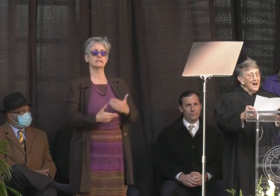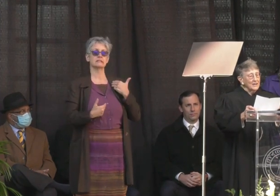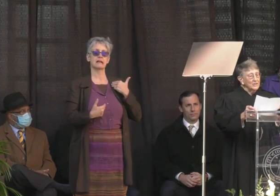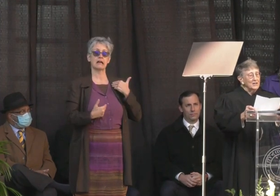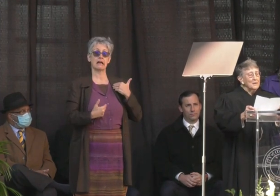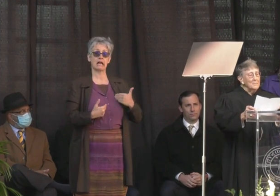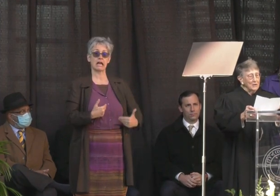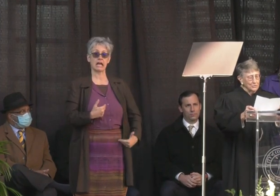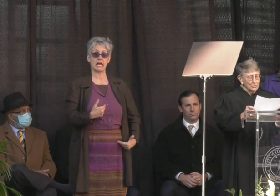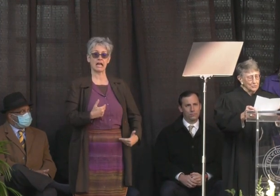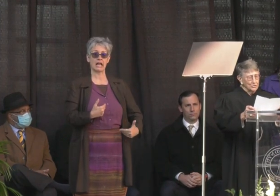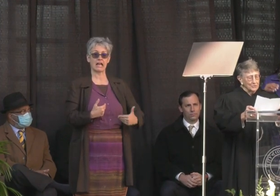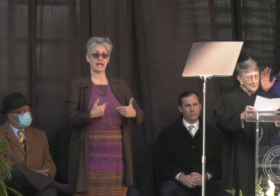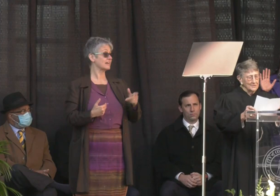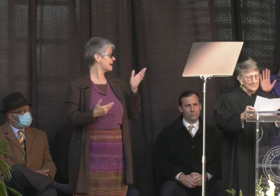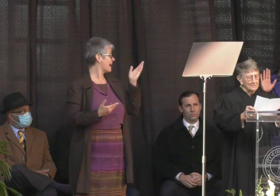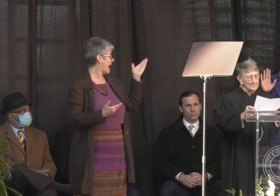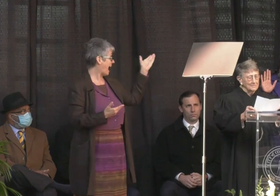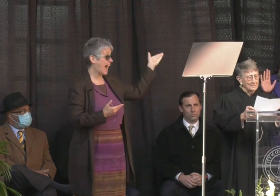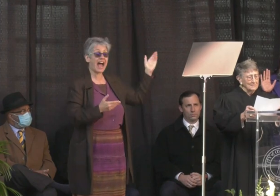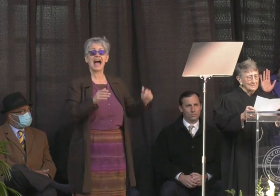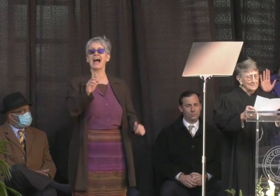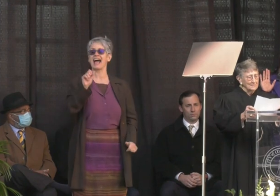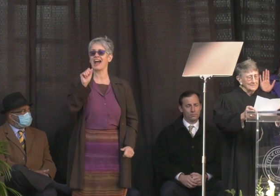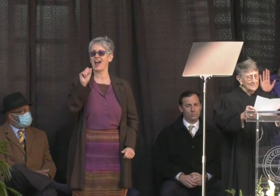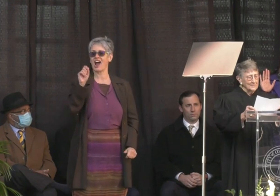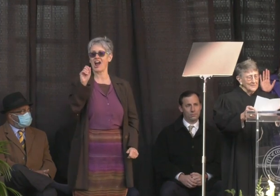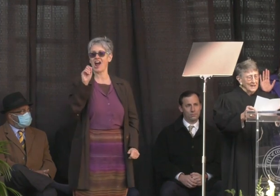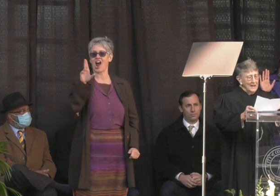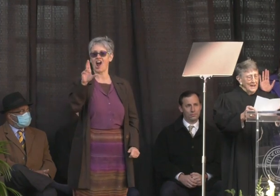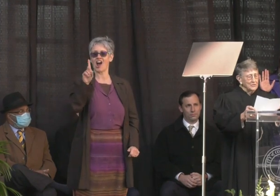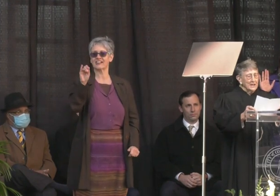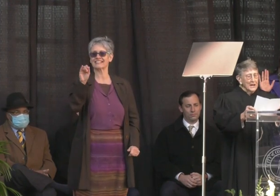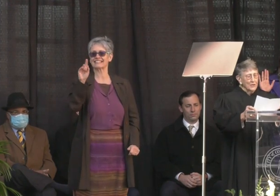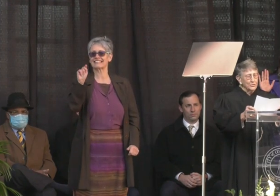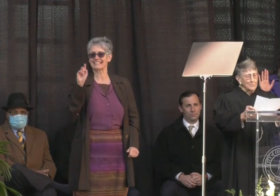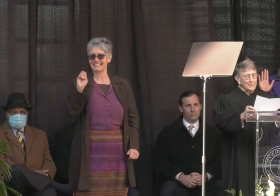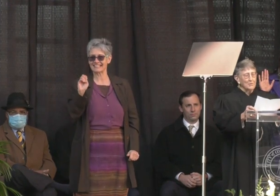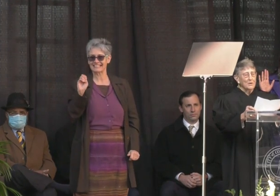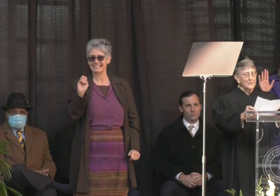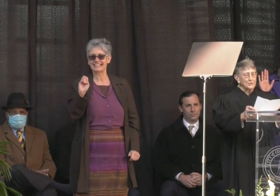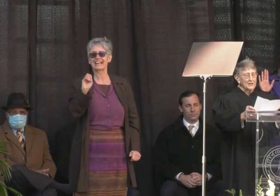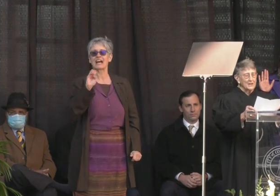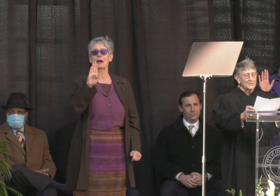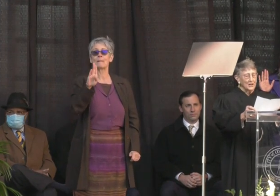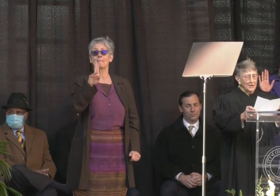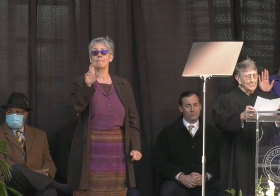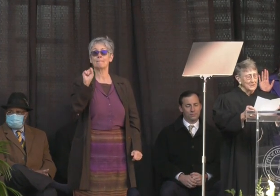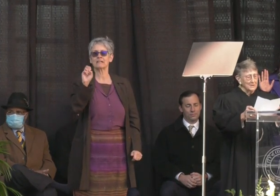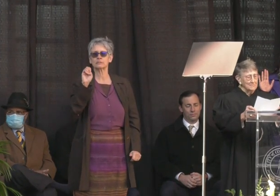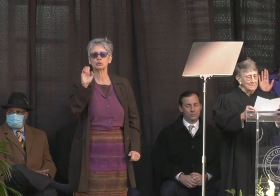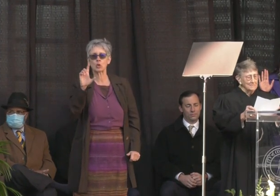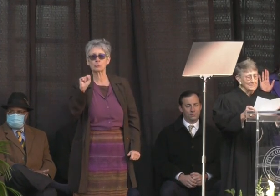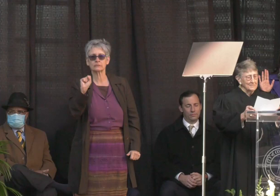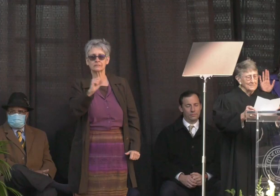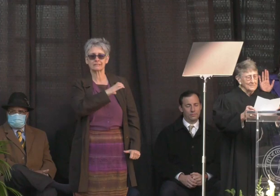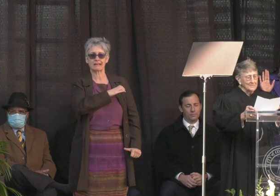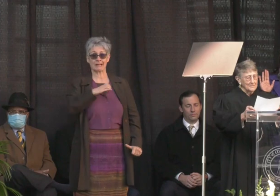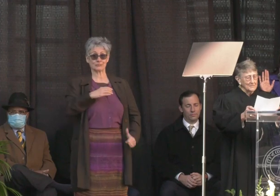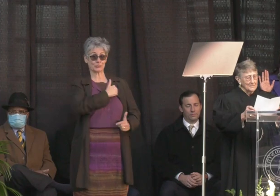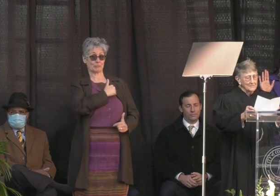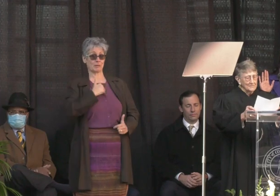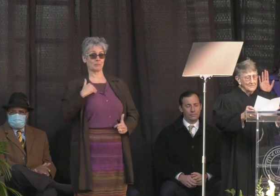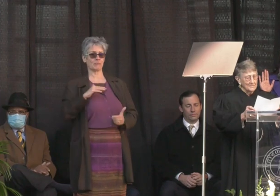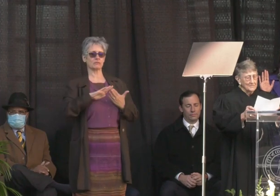I, Aditi Bussells. I, Aditi Bussells. As a council member of the City of Columbia. As a